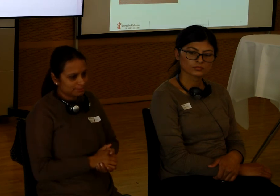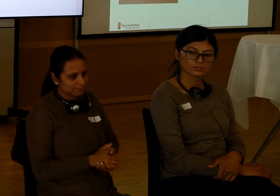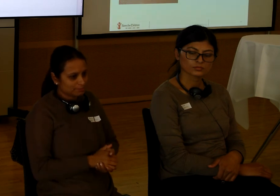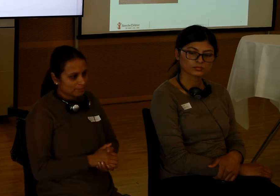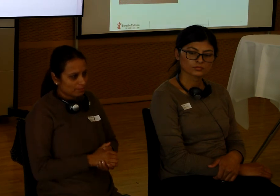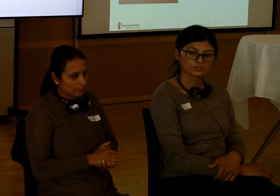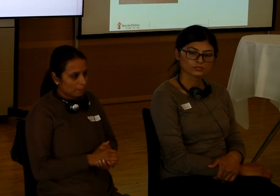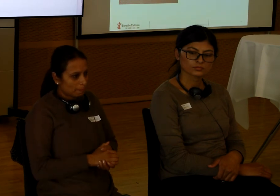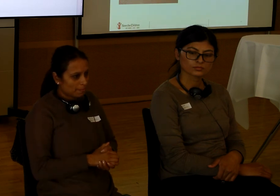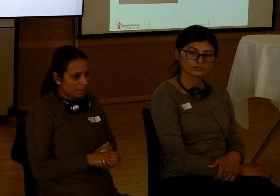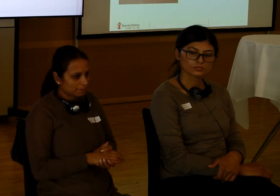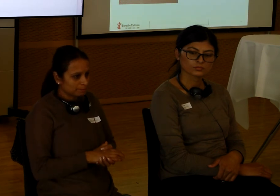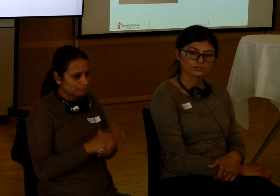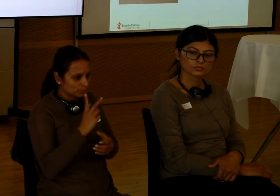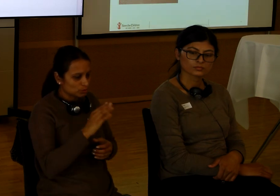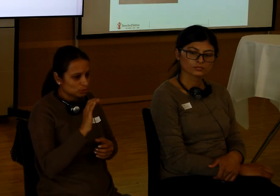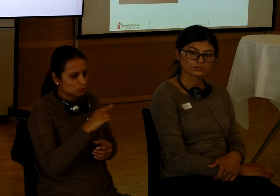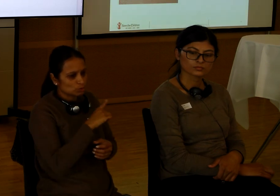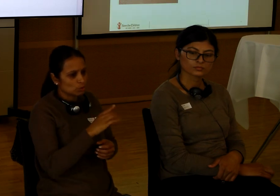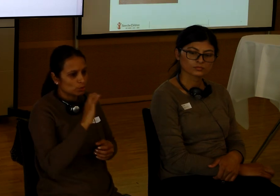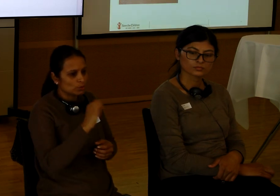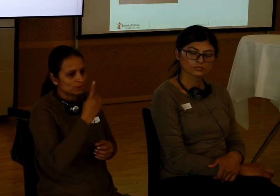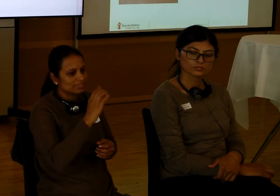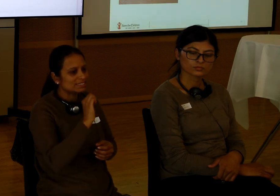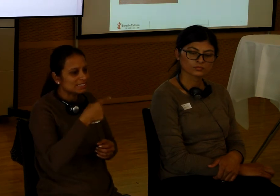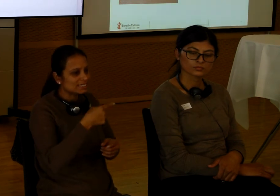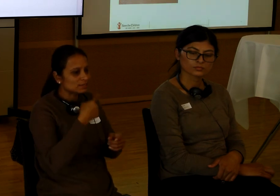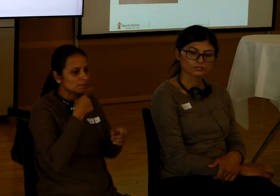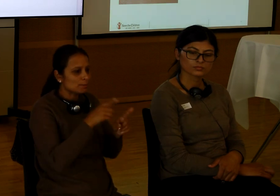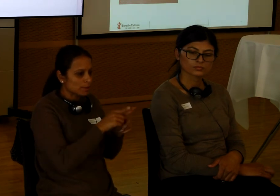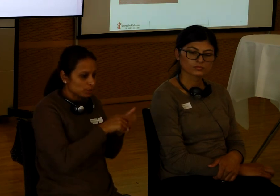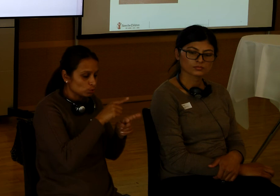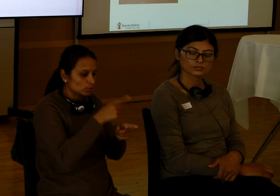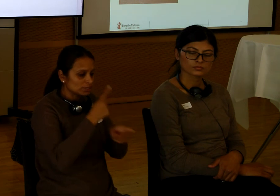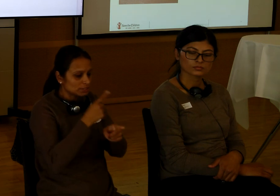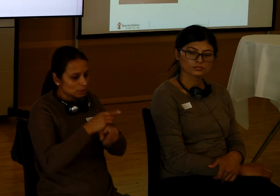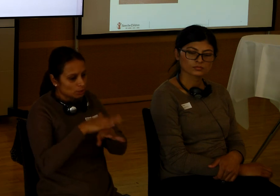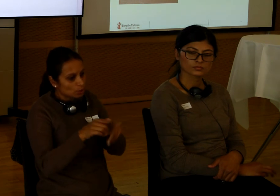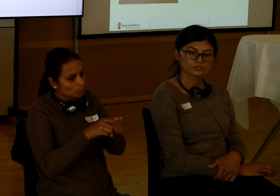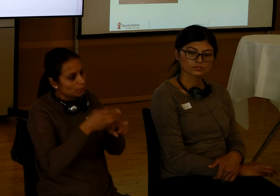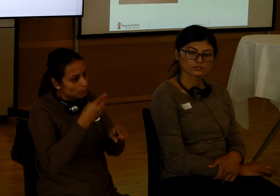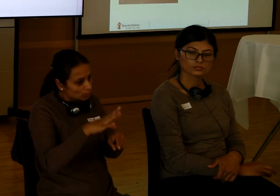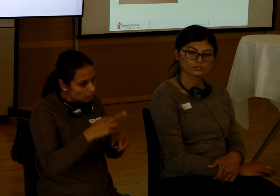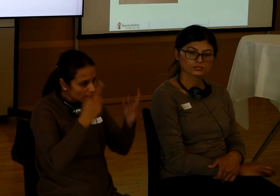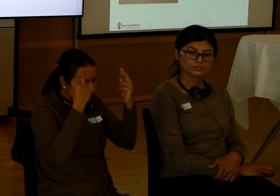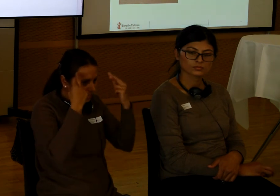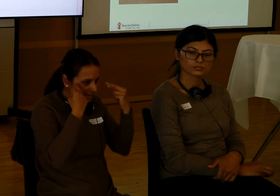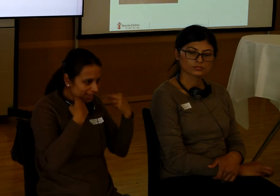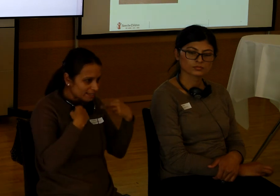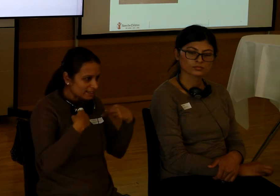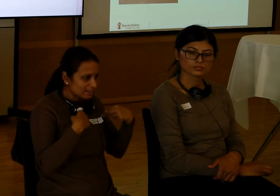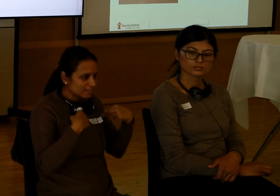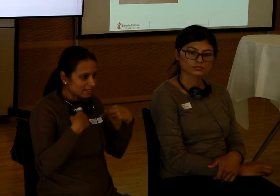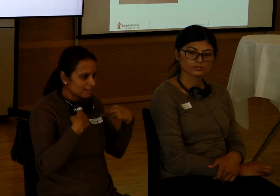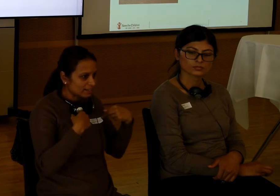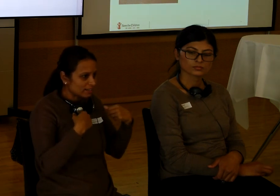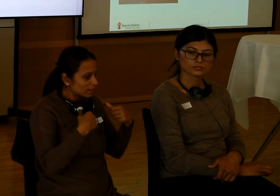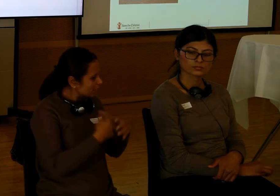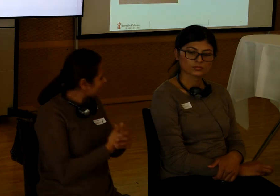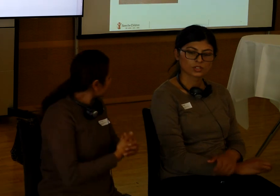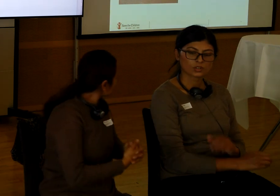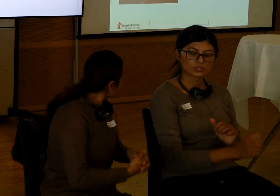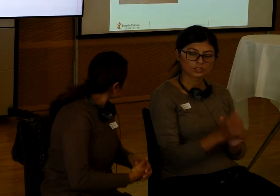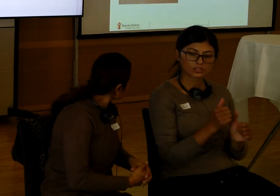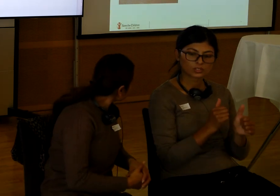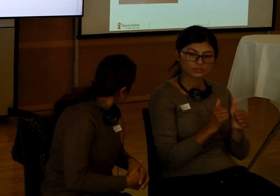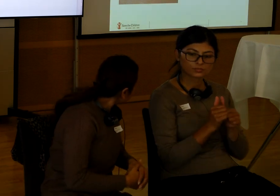The fact that those sessions were also facilitated by the kindergarten teachers, of course, helped also to improve the interaction between the